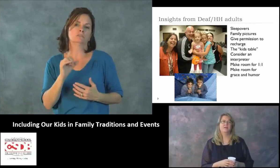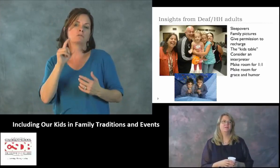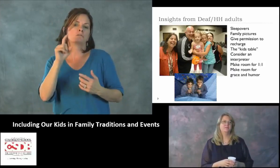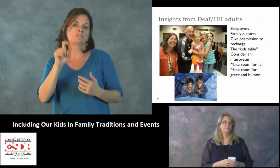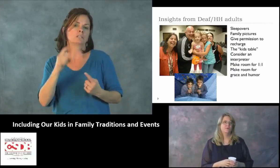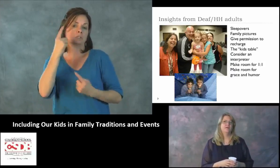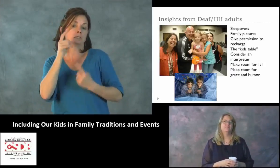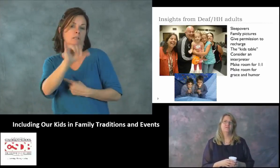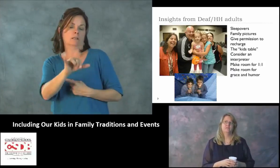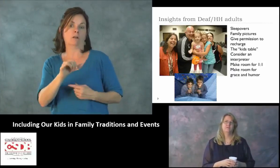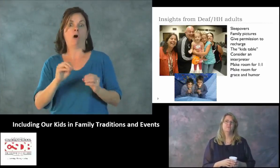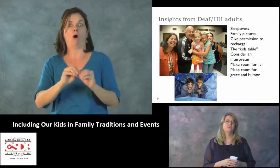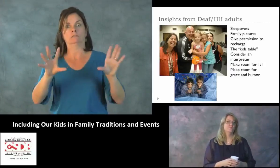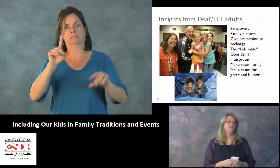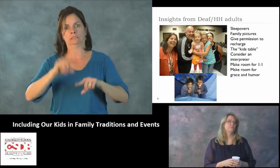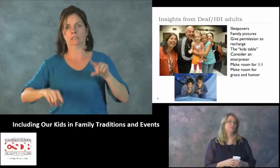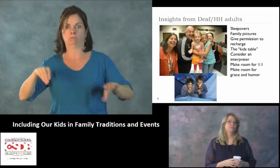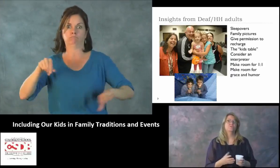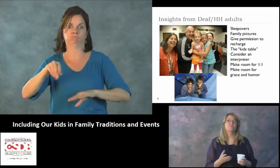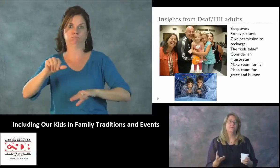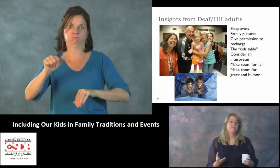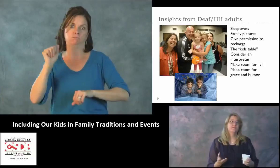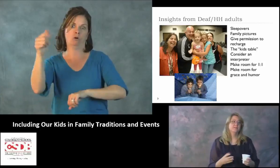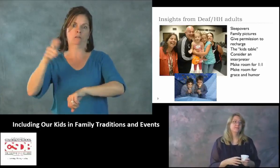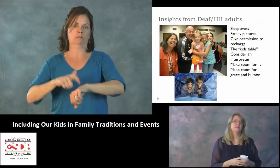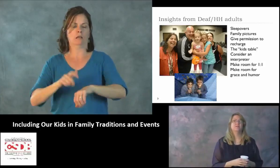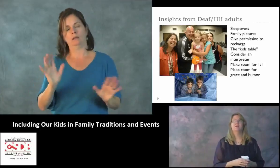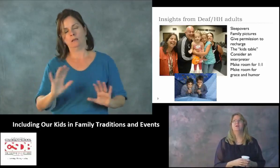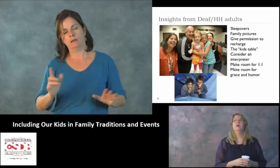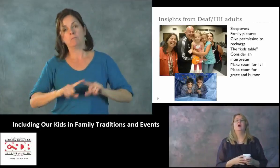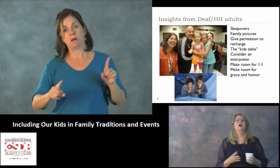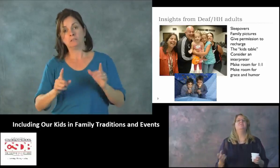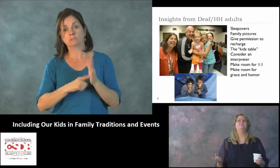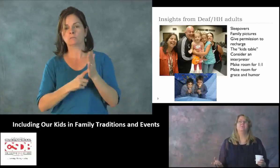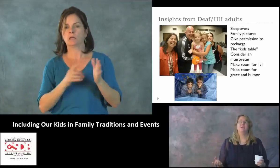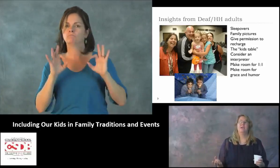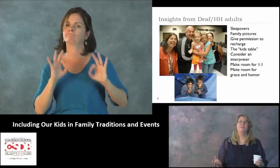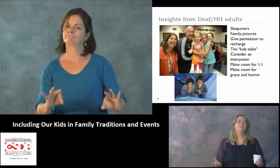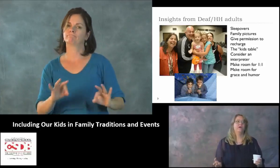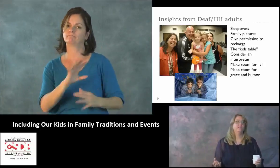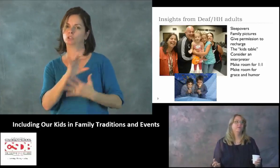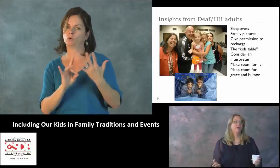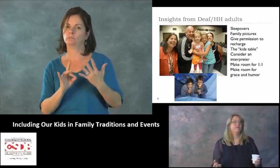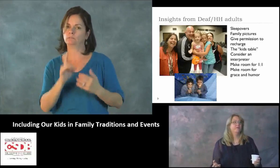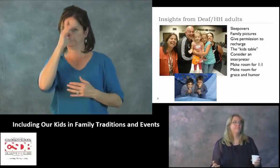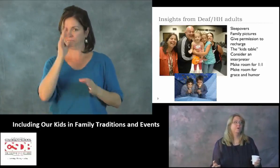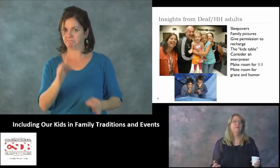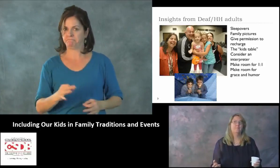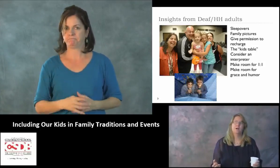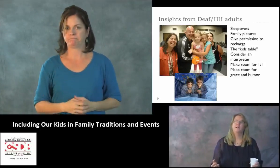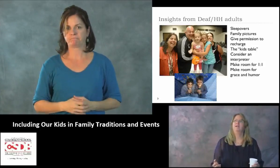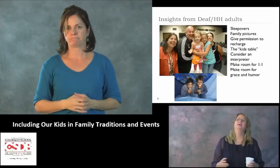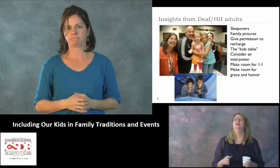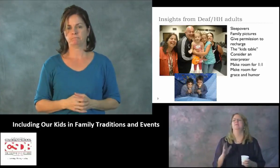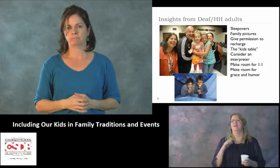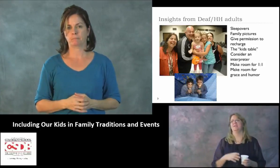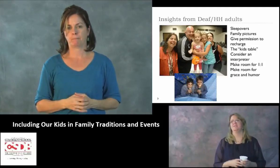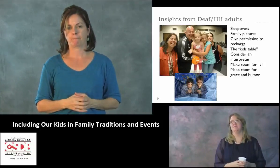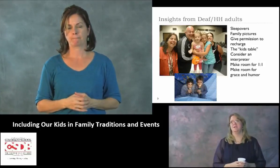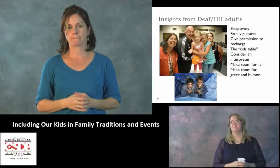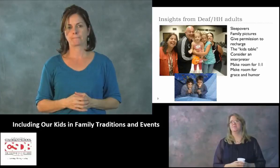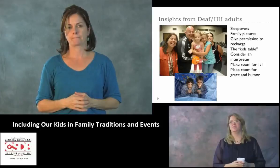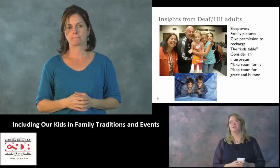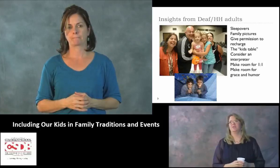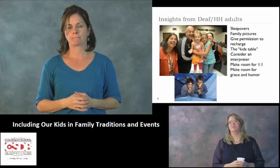other families who have used an interpreter. So something to consider. Obviously, we can't do that for every birthday party,